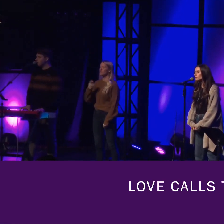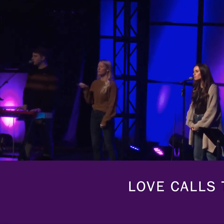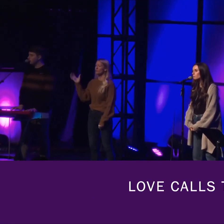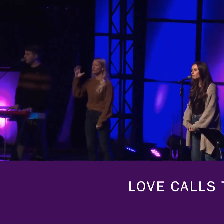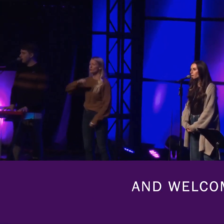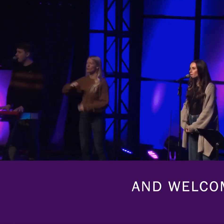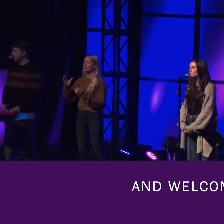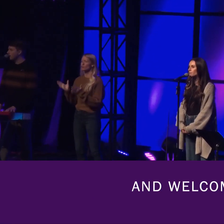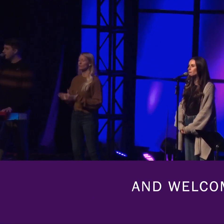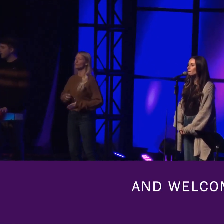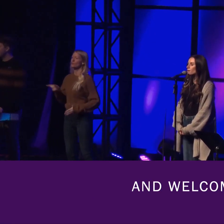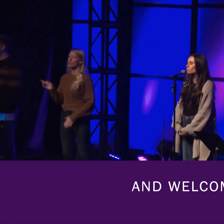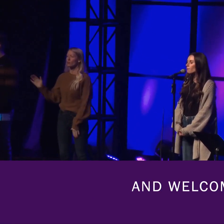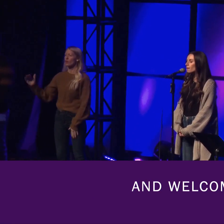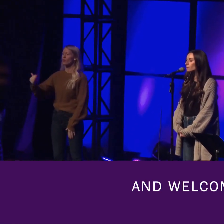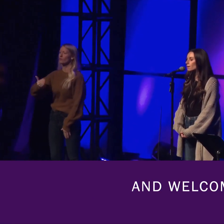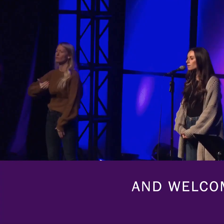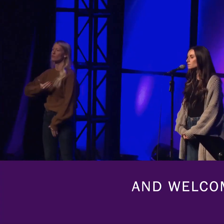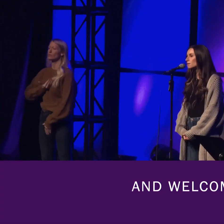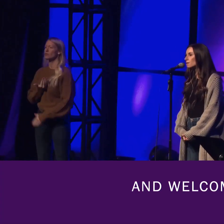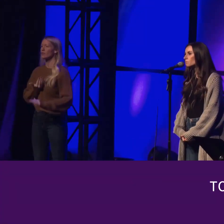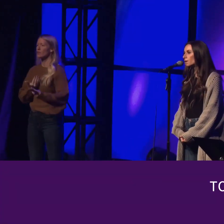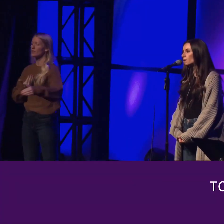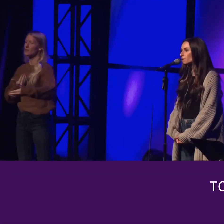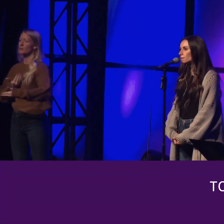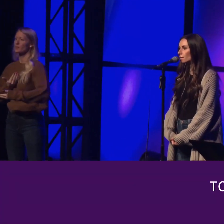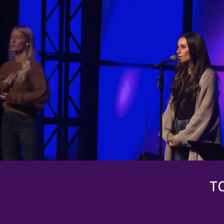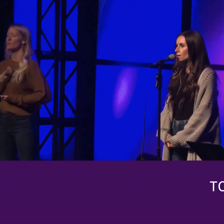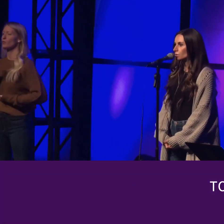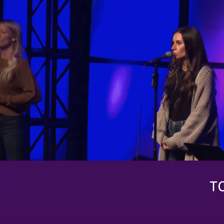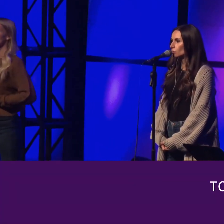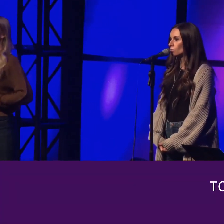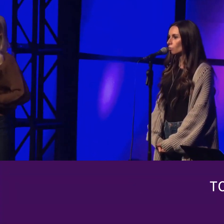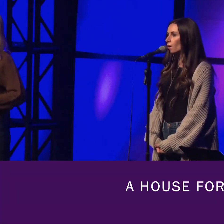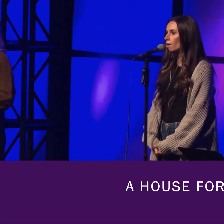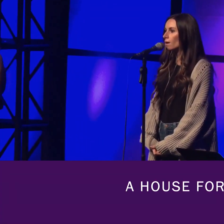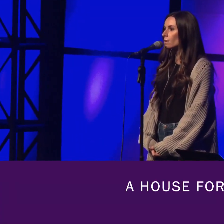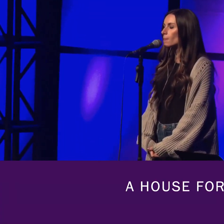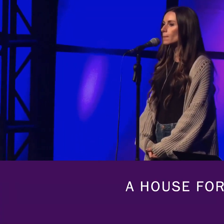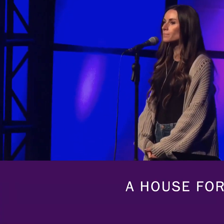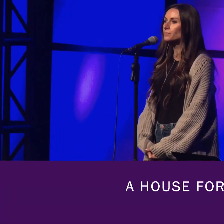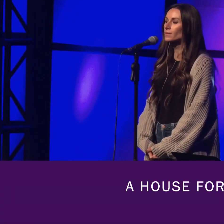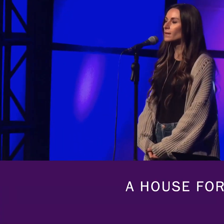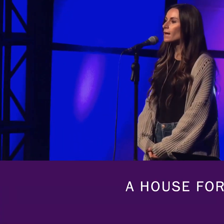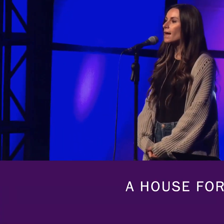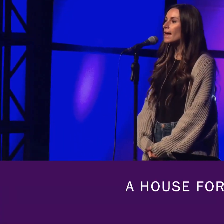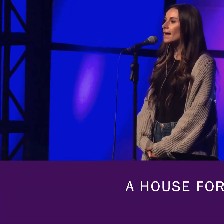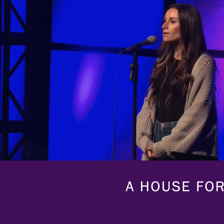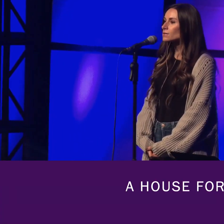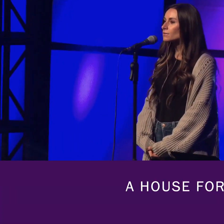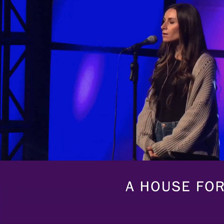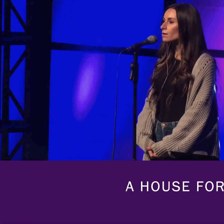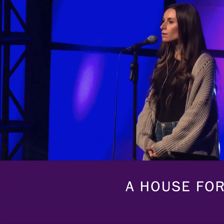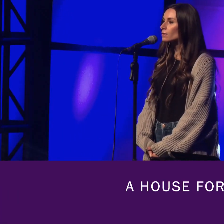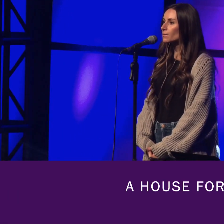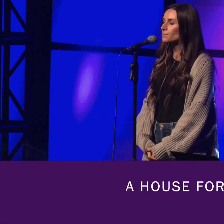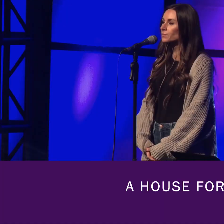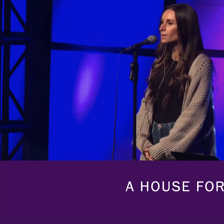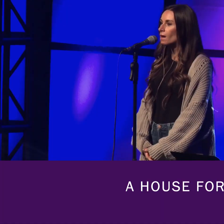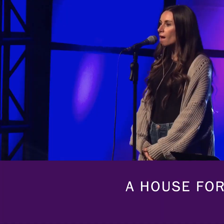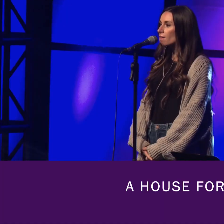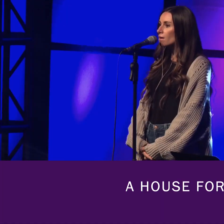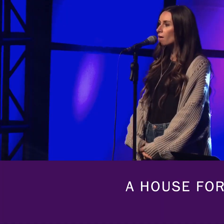Love calls them friend, welcomes them in to a house